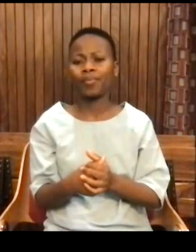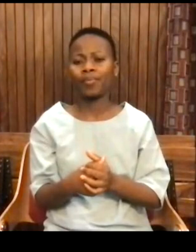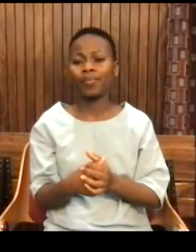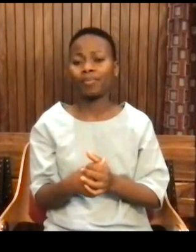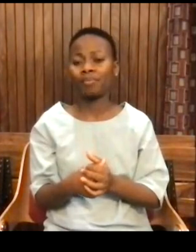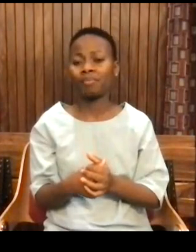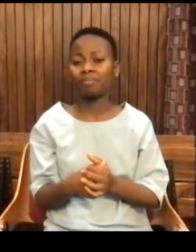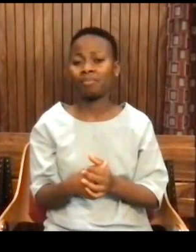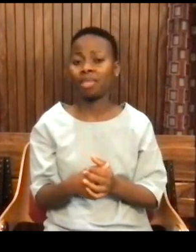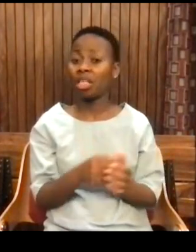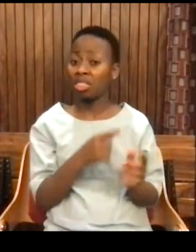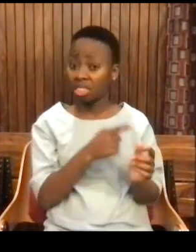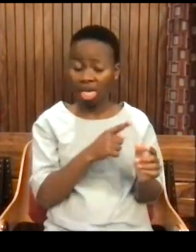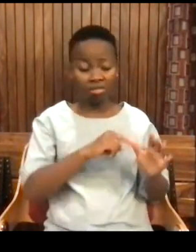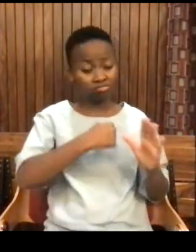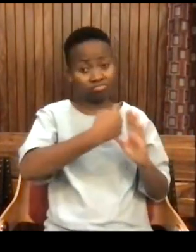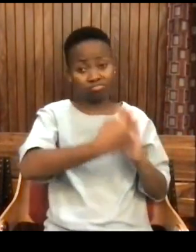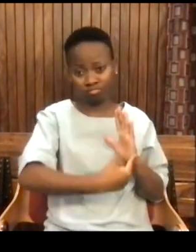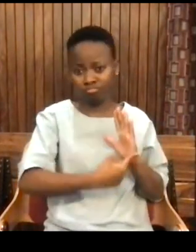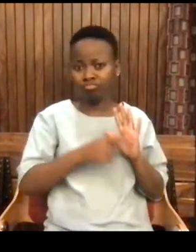They went there for the same reason I went.